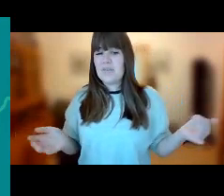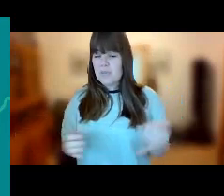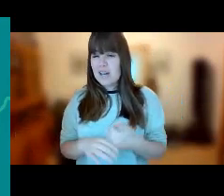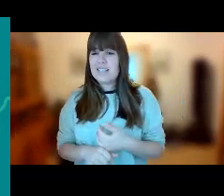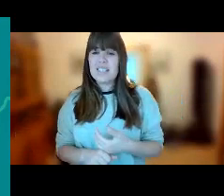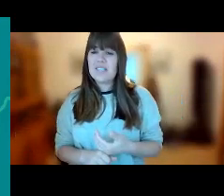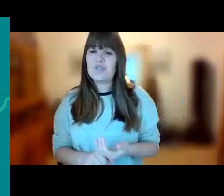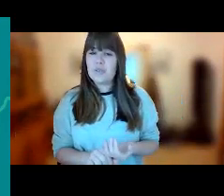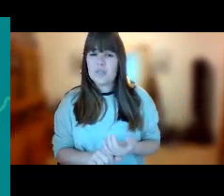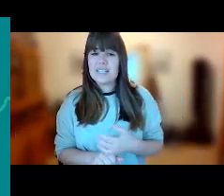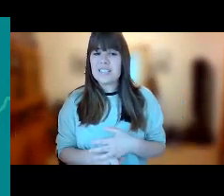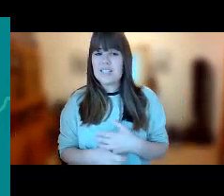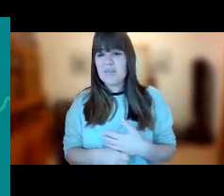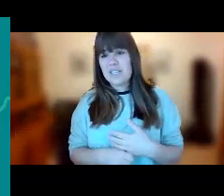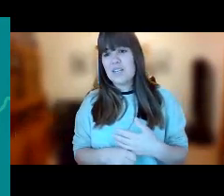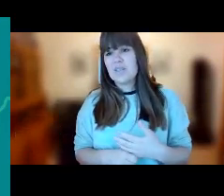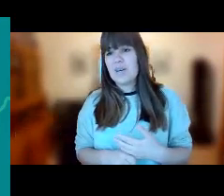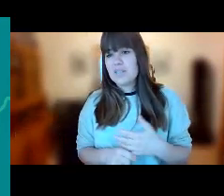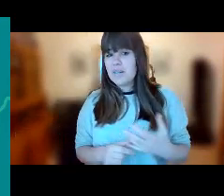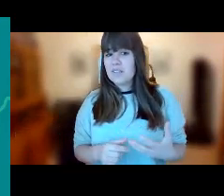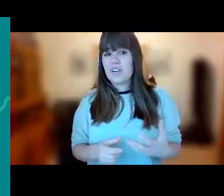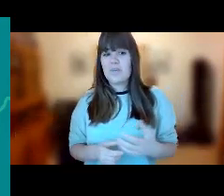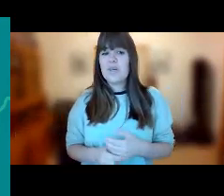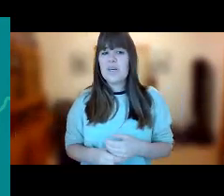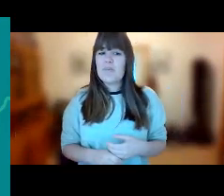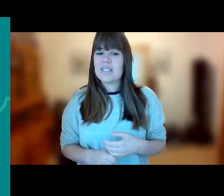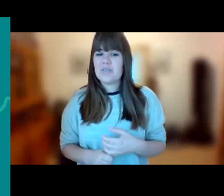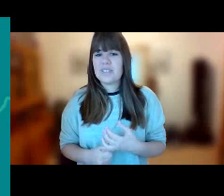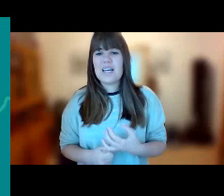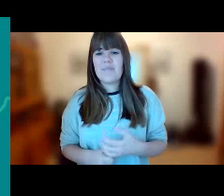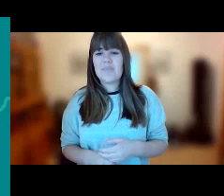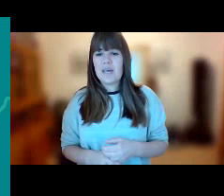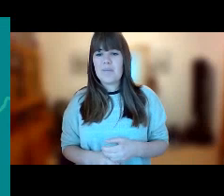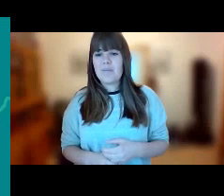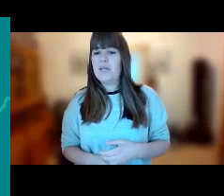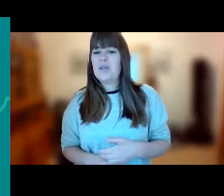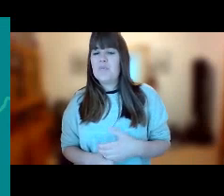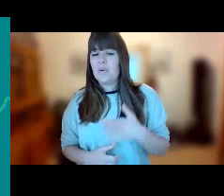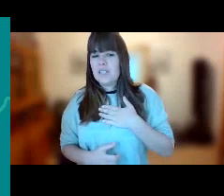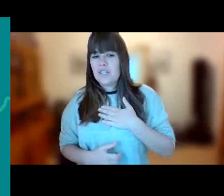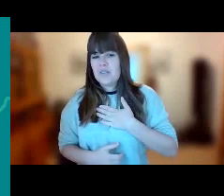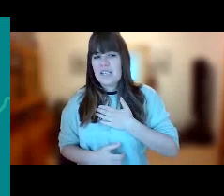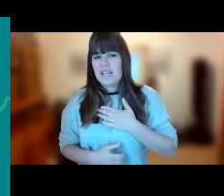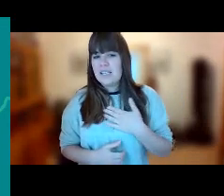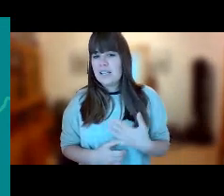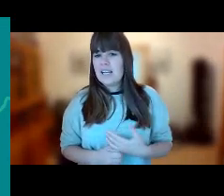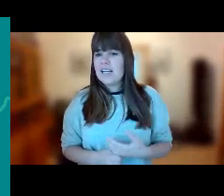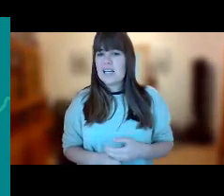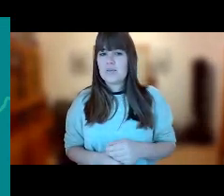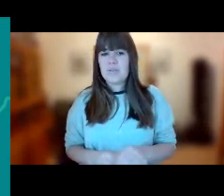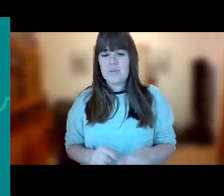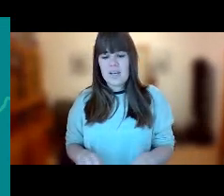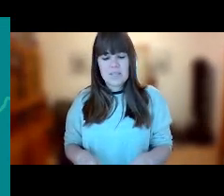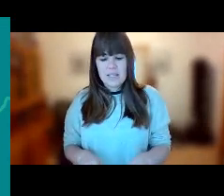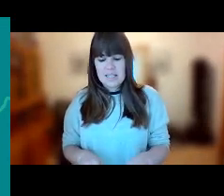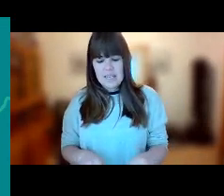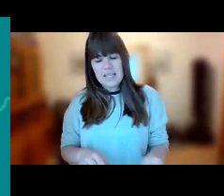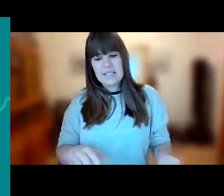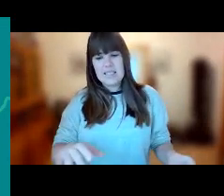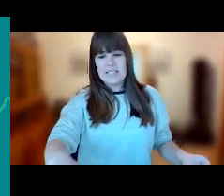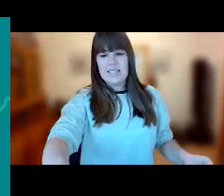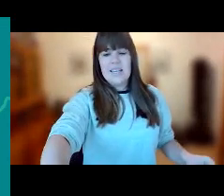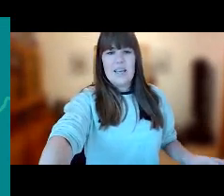that it's every person's individual choice, and the terms that they use about themselves are very personal to them. But we don't use any labels or terms like